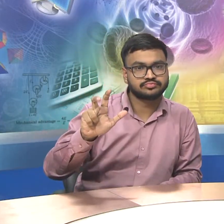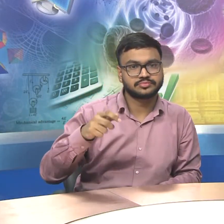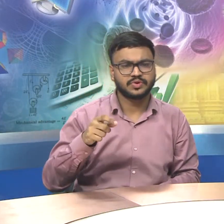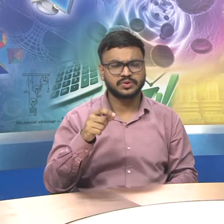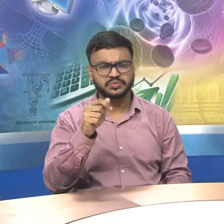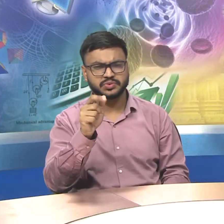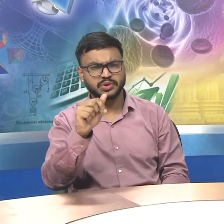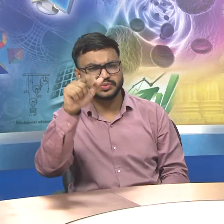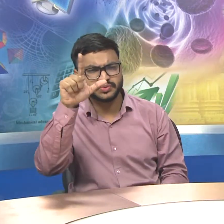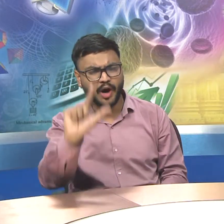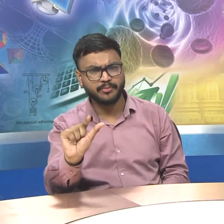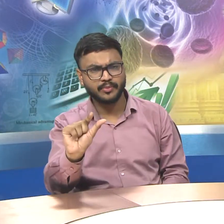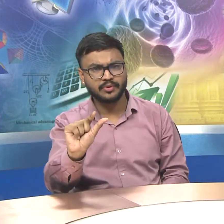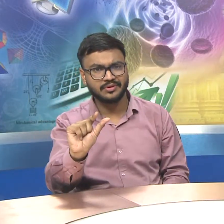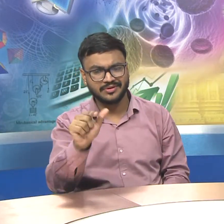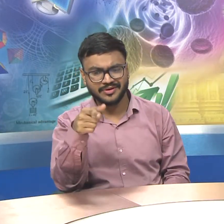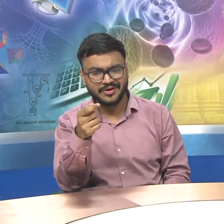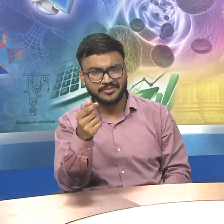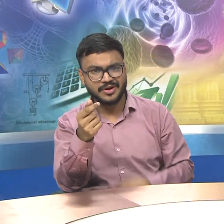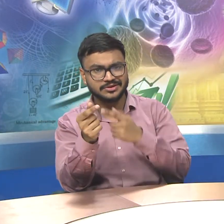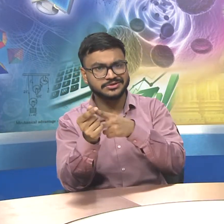expensive, cheap.